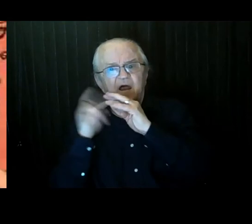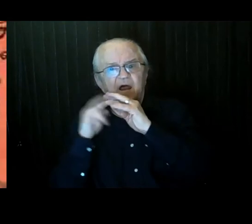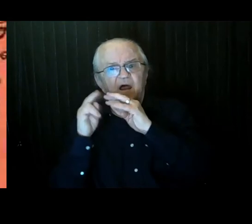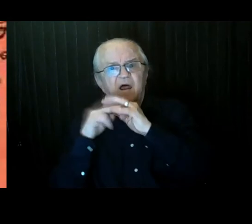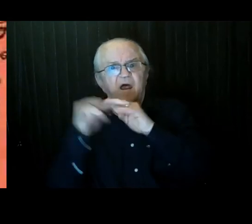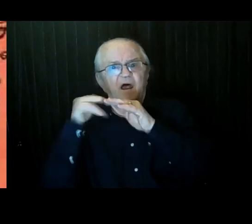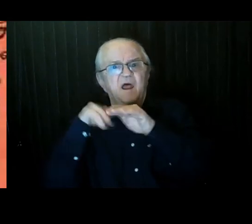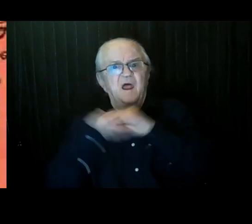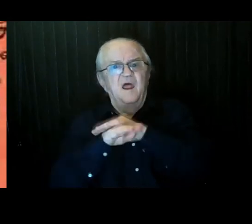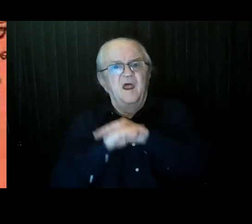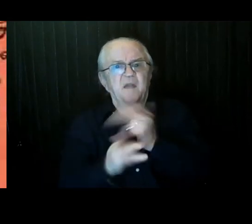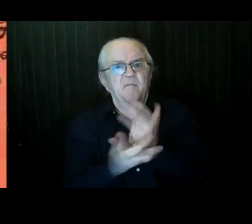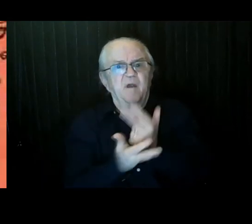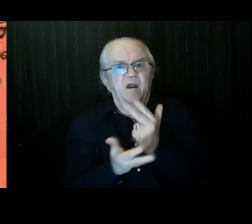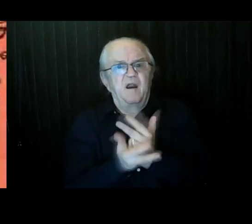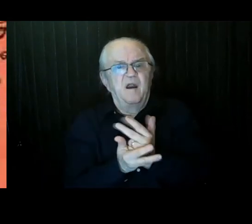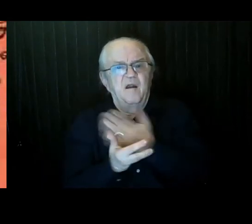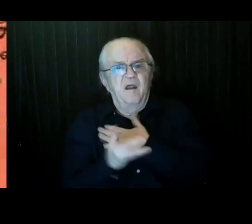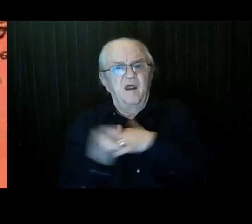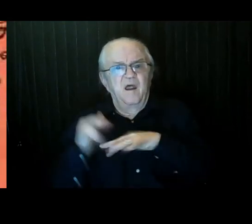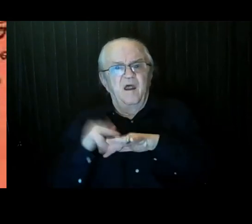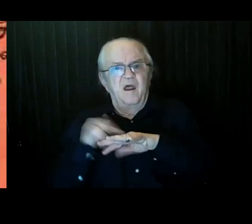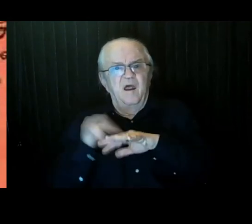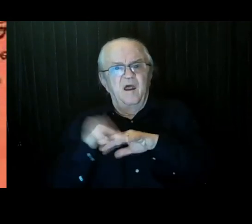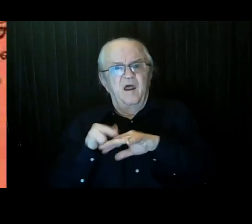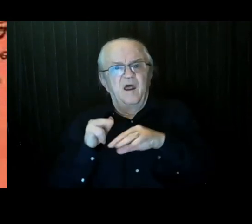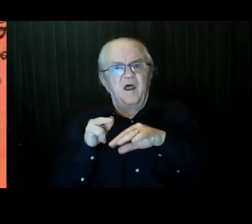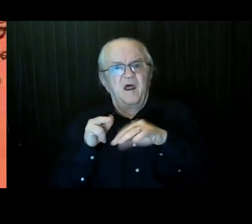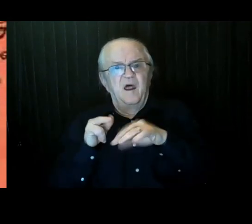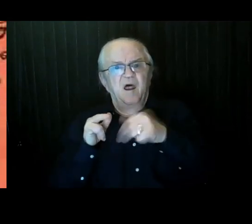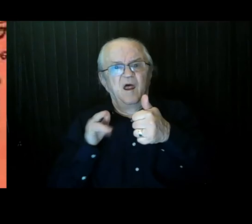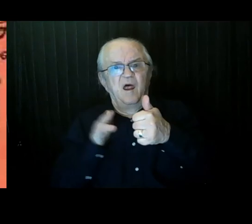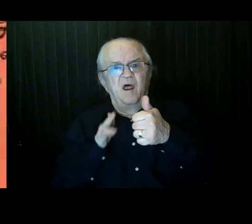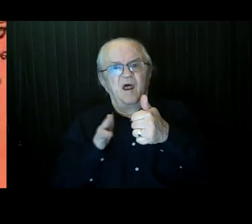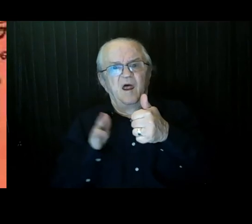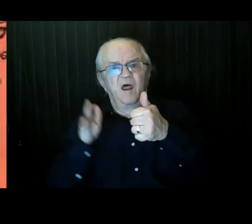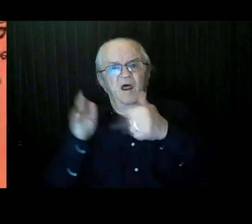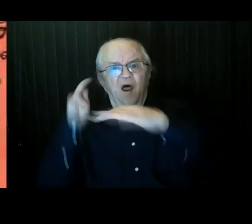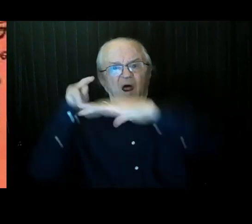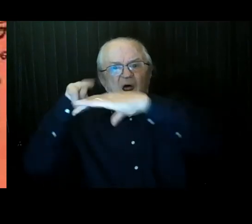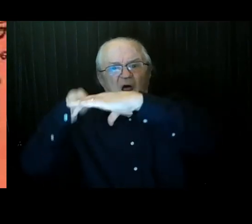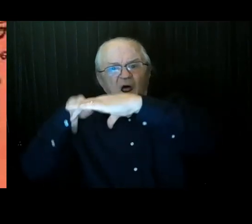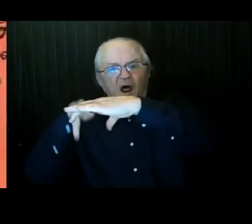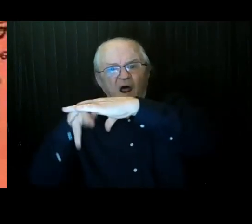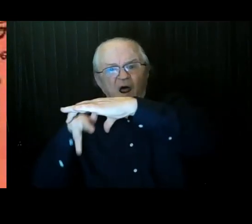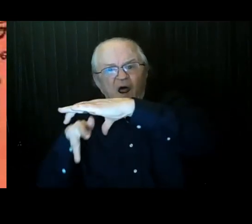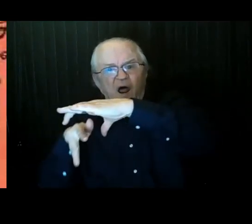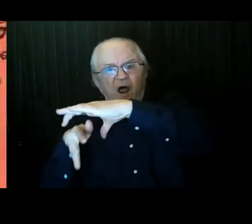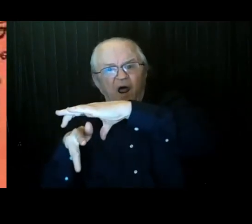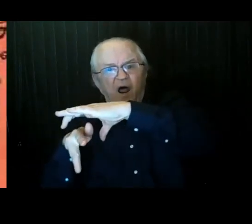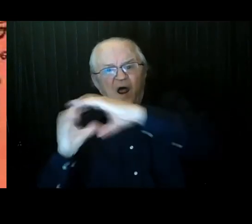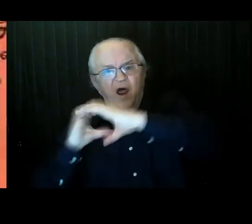parking garage. The right lane that turned left went straight down a little hill into a tunnel. The last thing I remember seeing over the tunnel